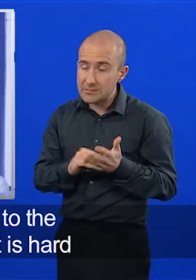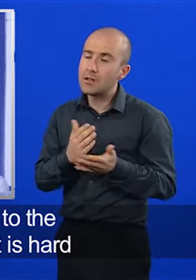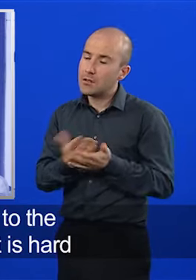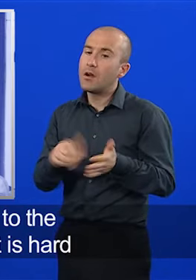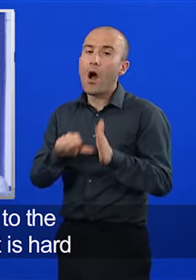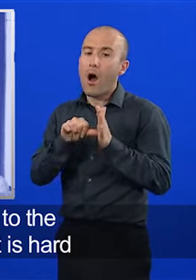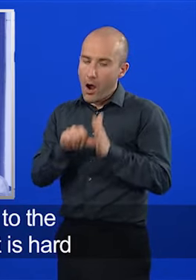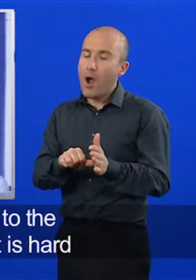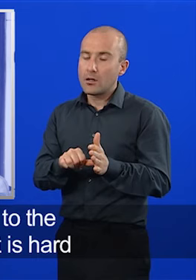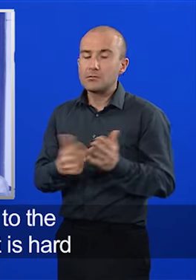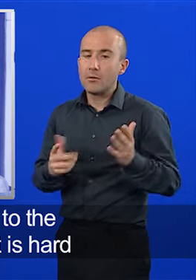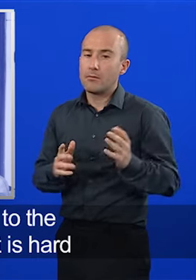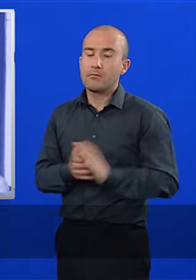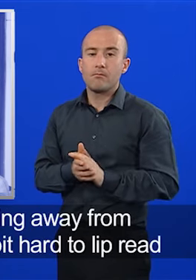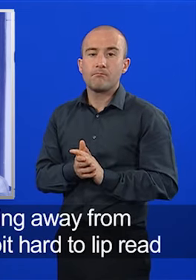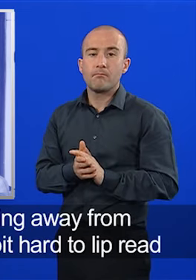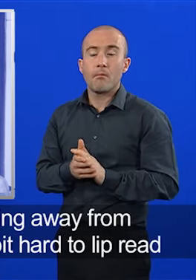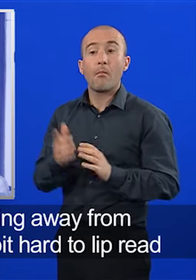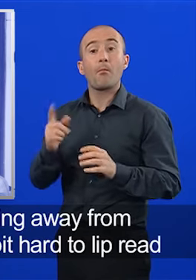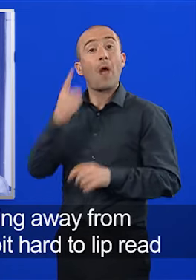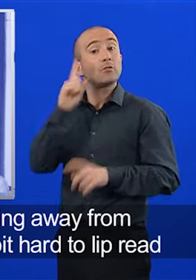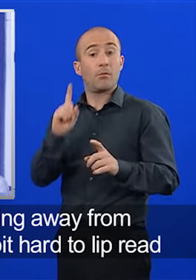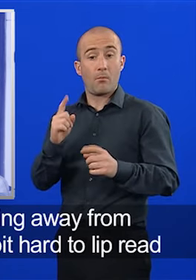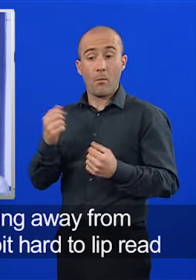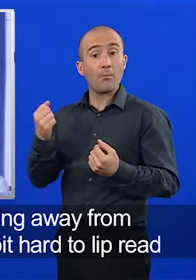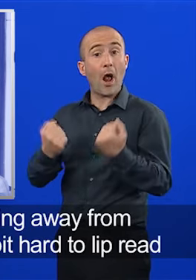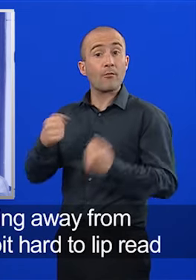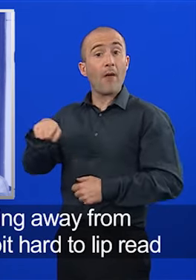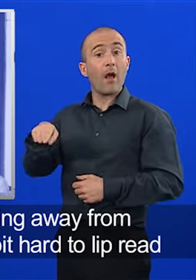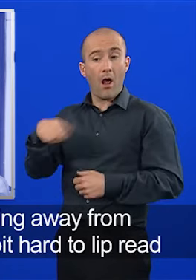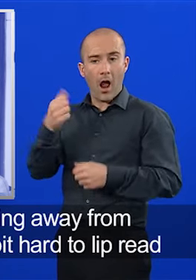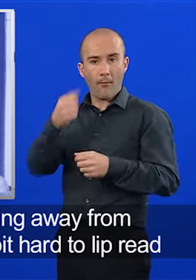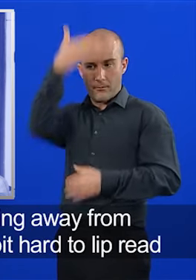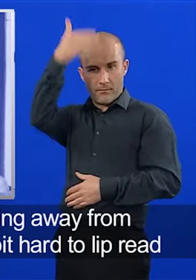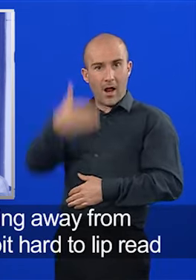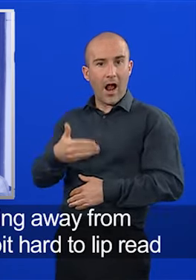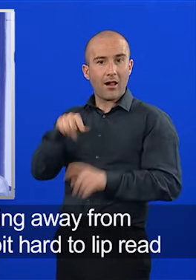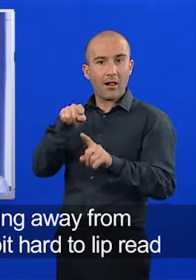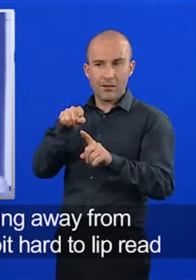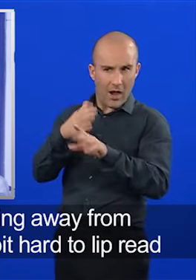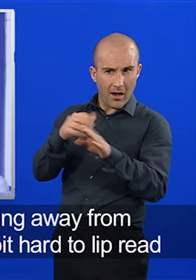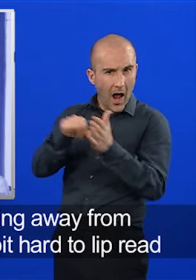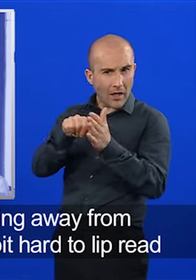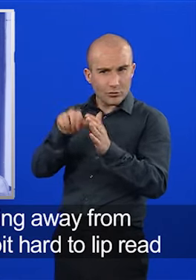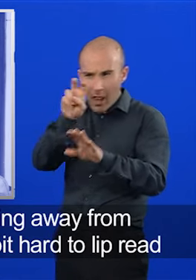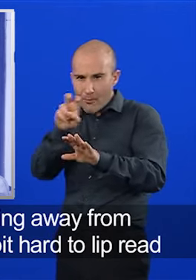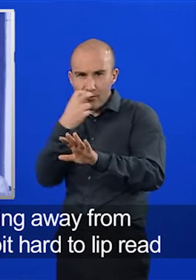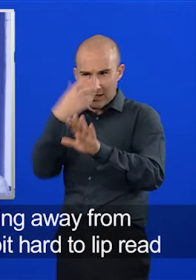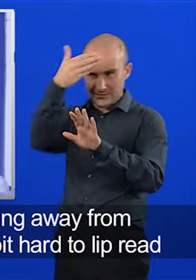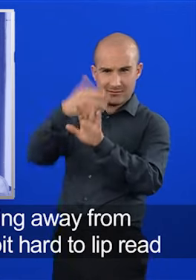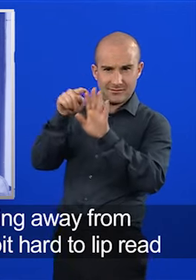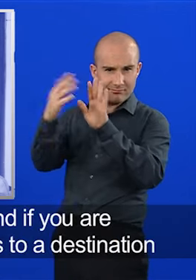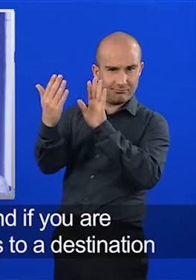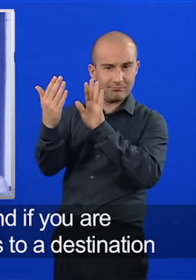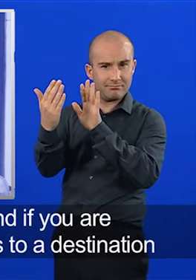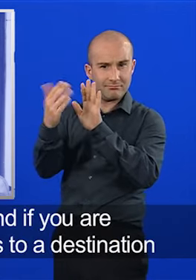buses, first of all, it's hard because the bus driver is actually sitting away from the pane, and that can be a little bit hard to